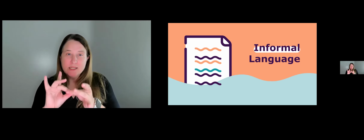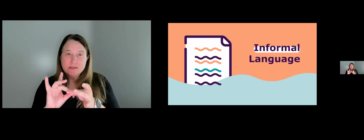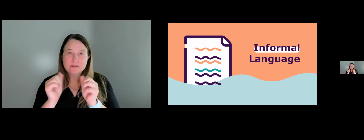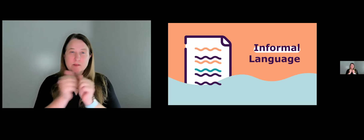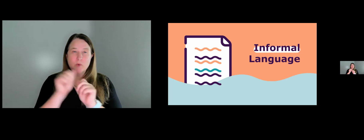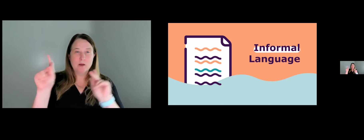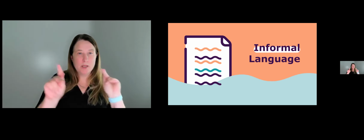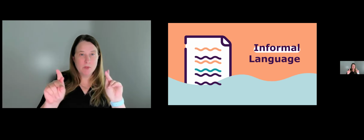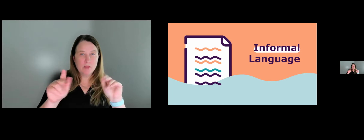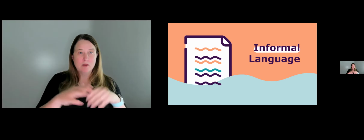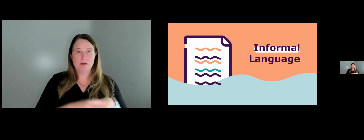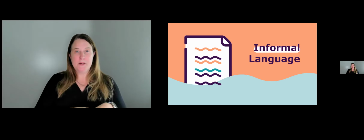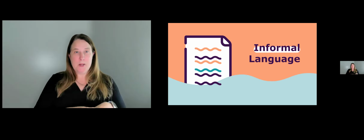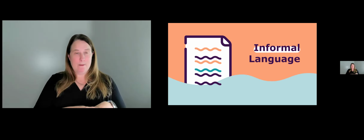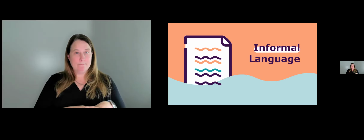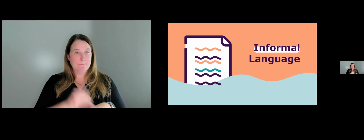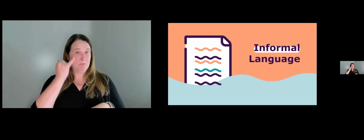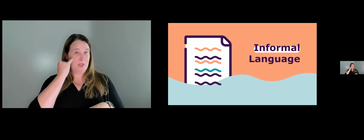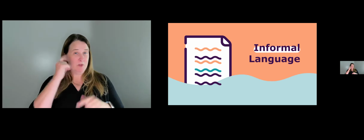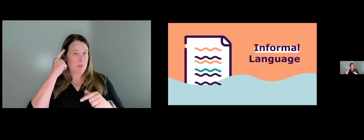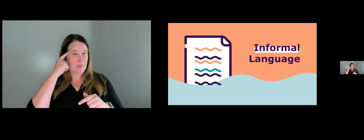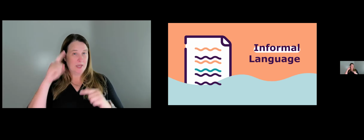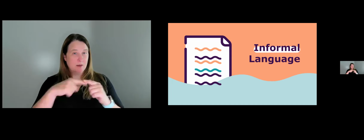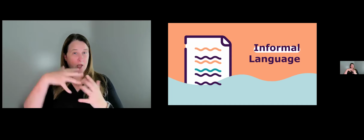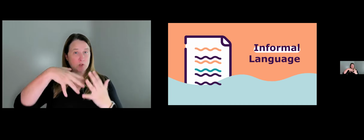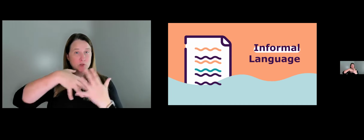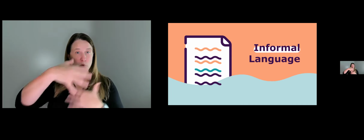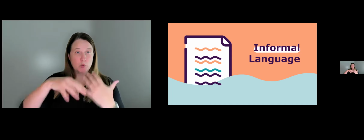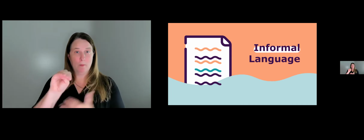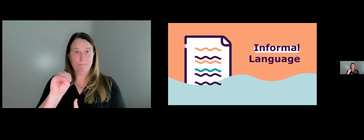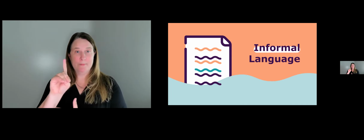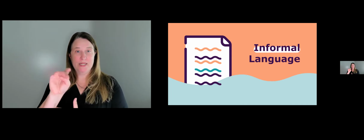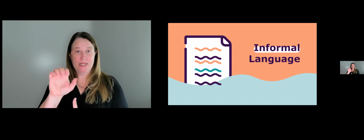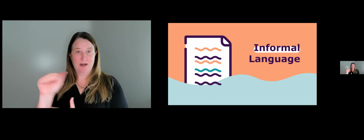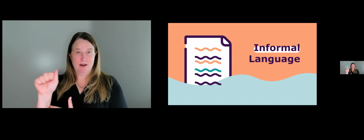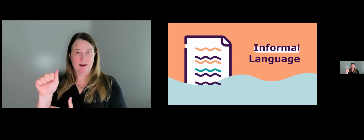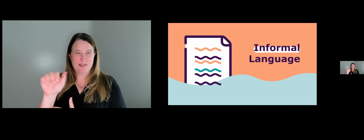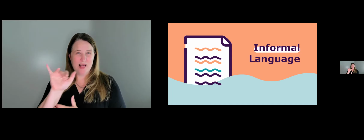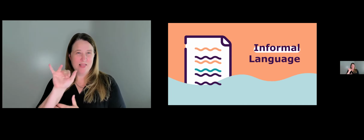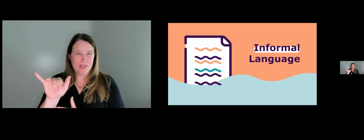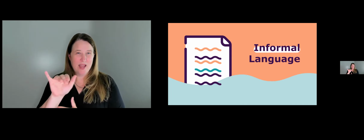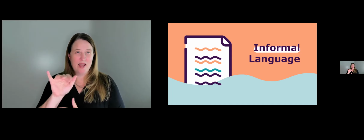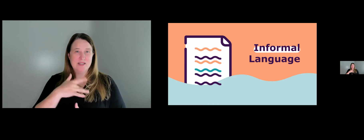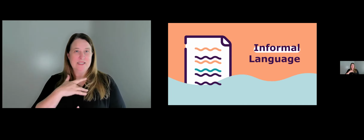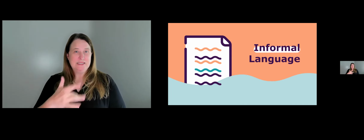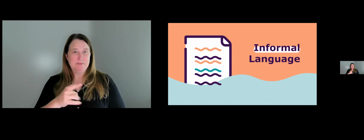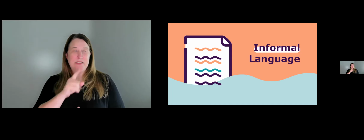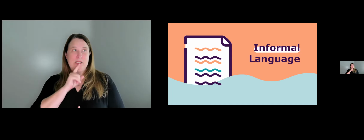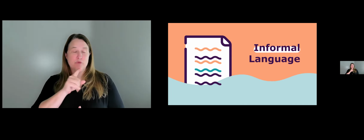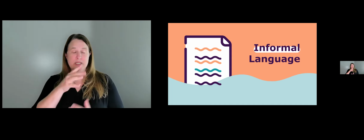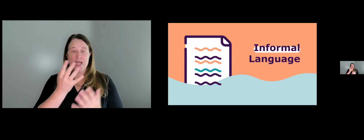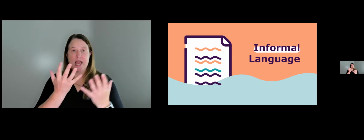relationship development, wanting to connect with people. So if you think about social